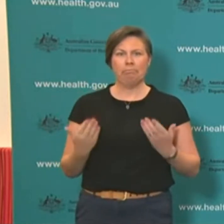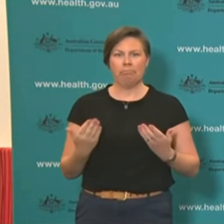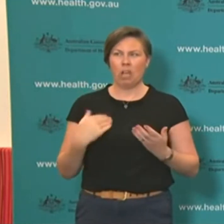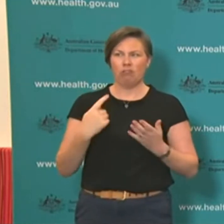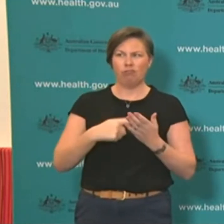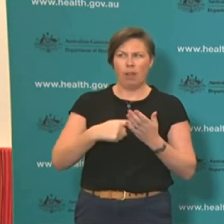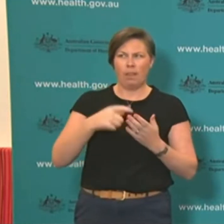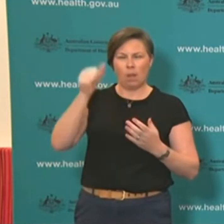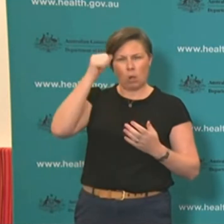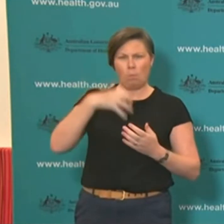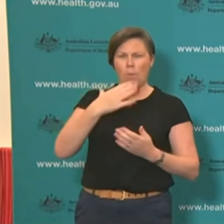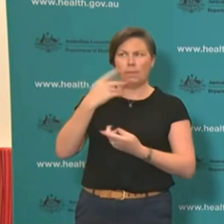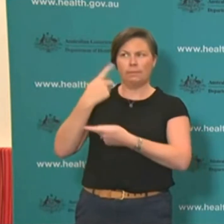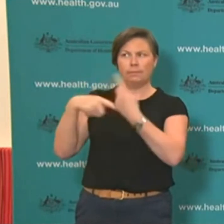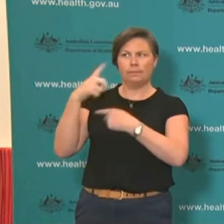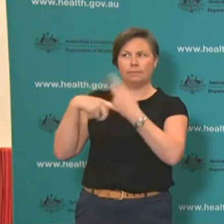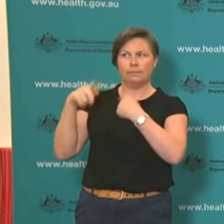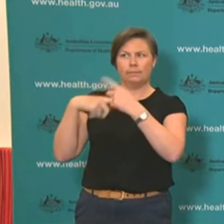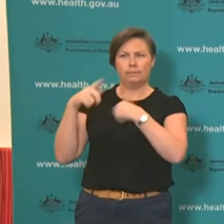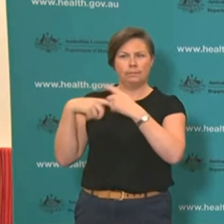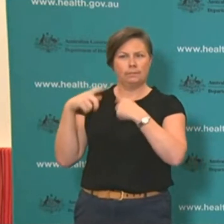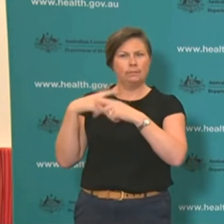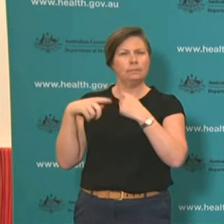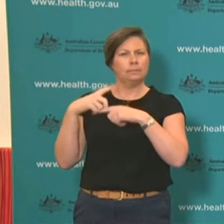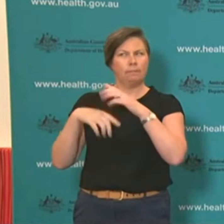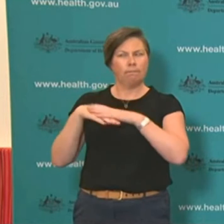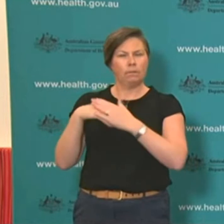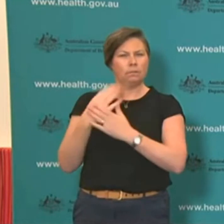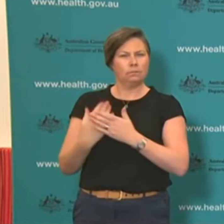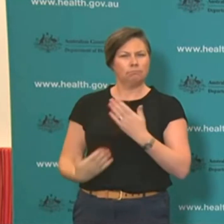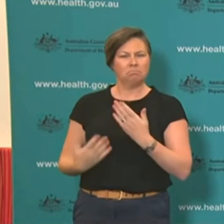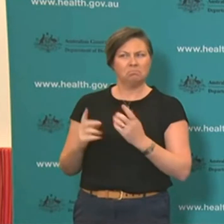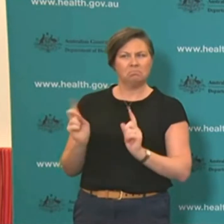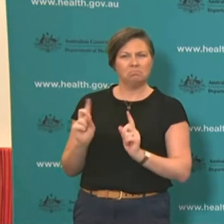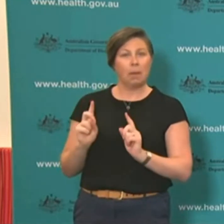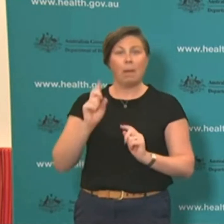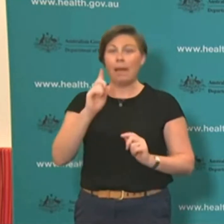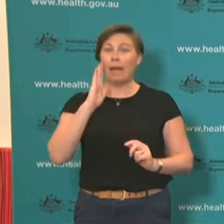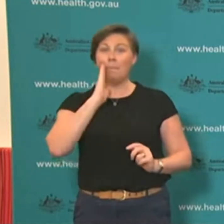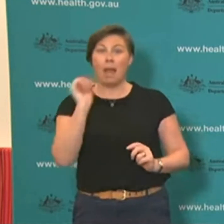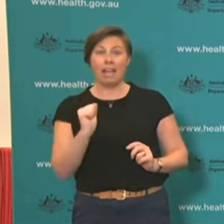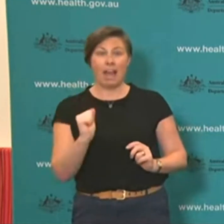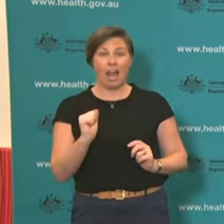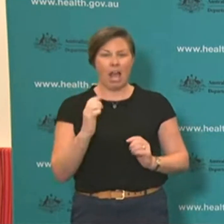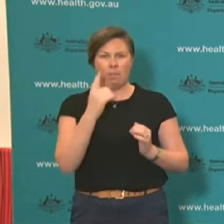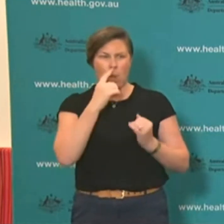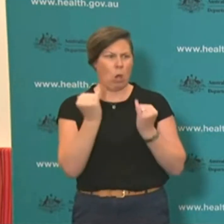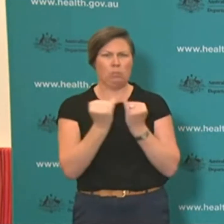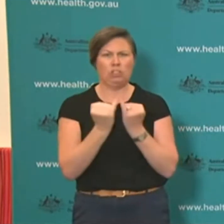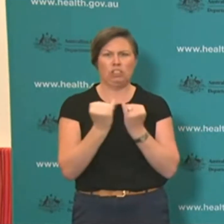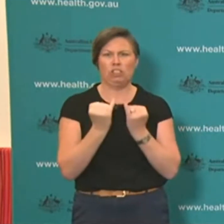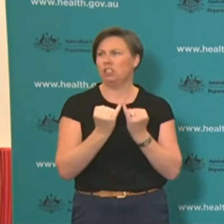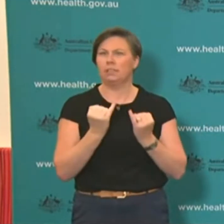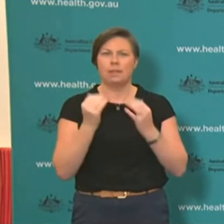better. And we have held a consistent position as a nation that no matter who wins this race,